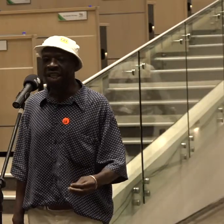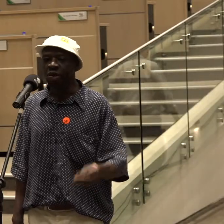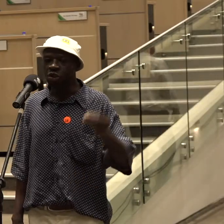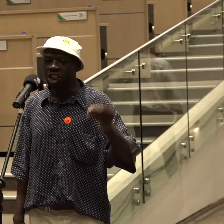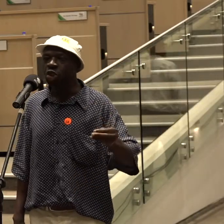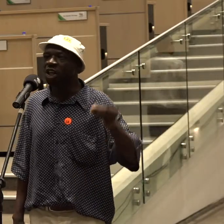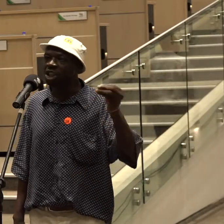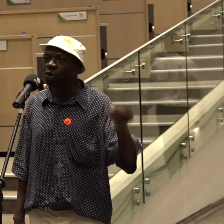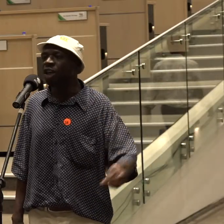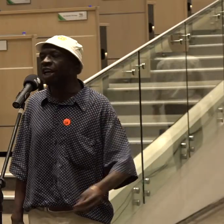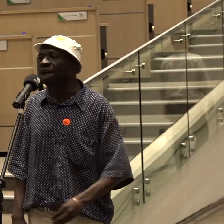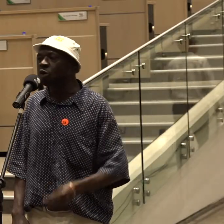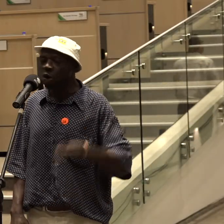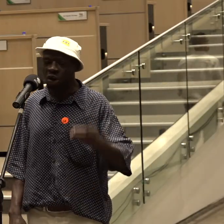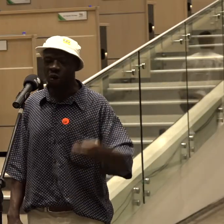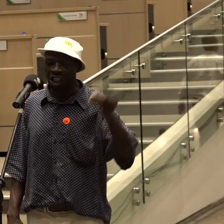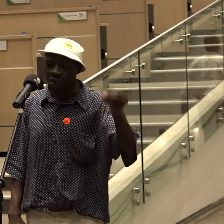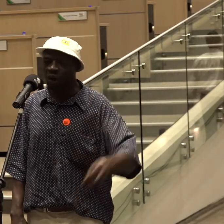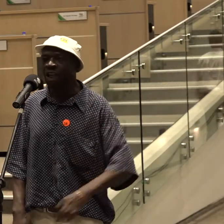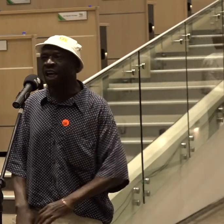every day